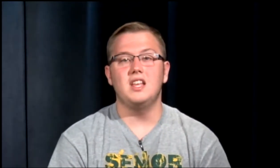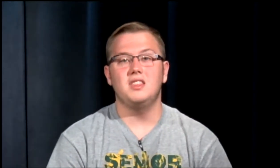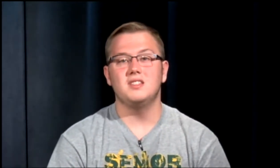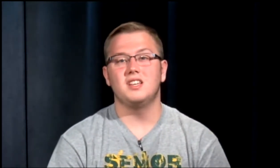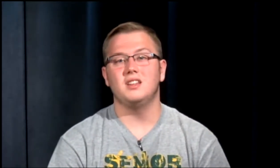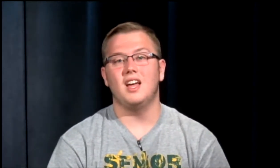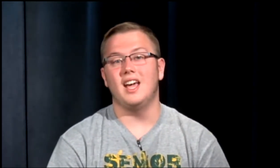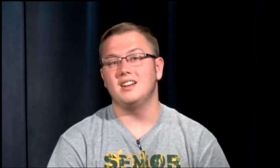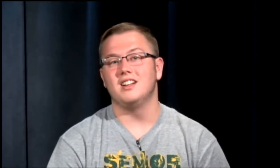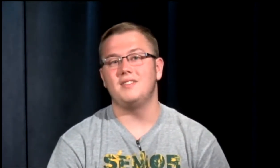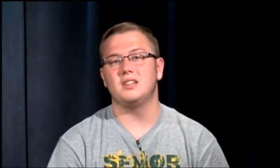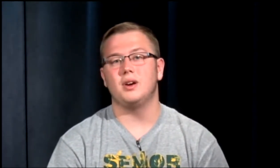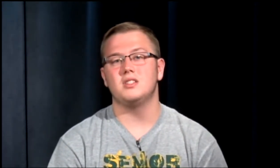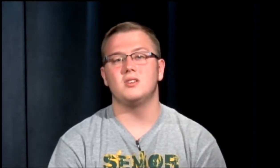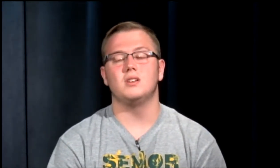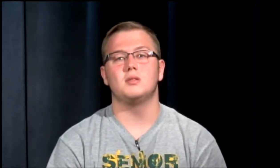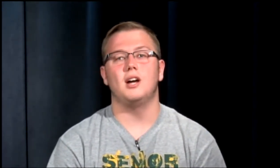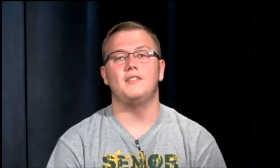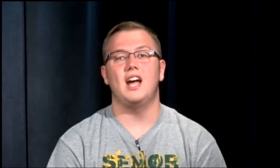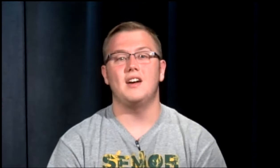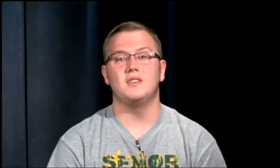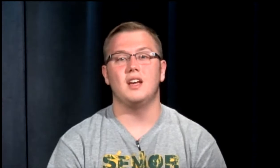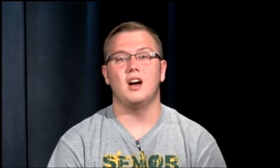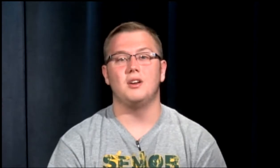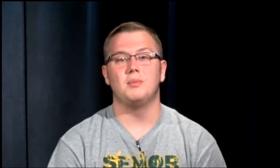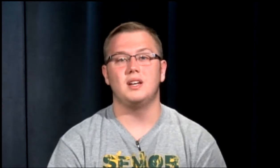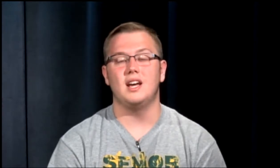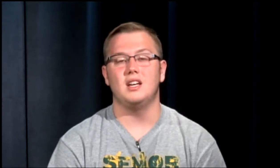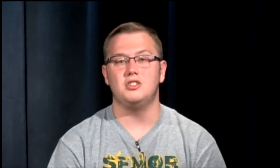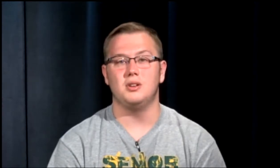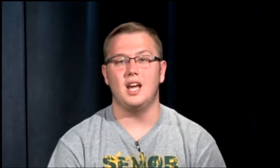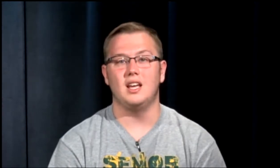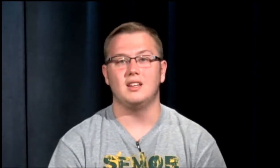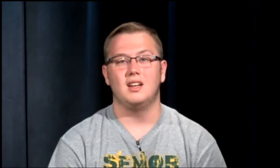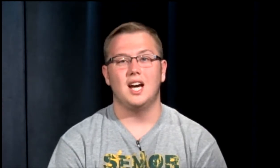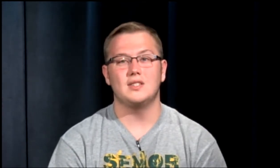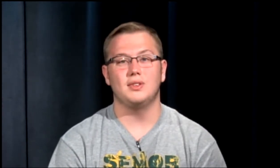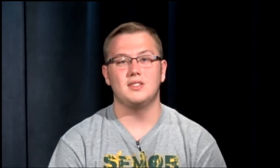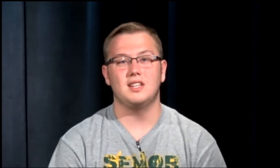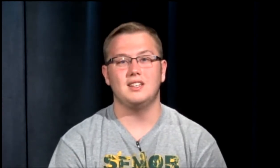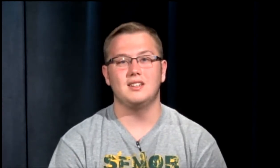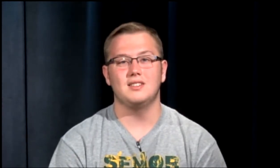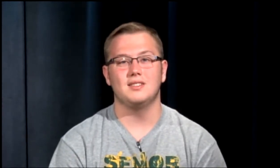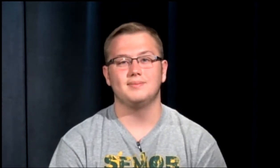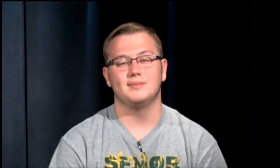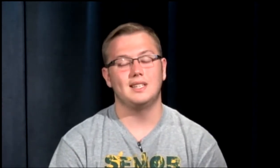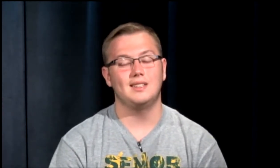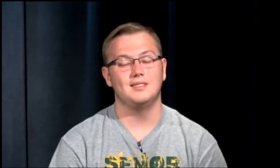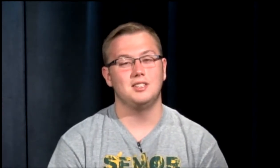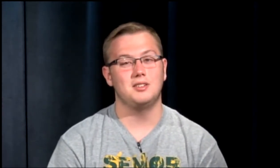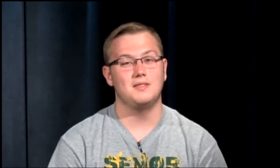9th and 10th and 11th grade students will have a half day on Monday, June 8th. As for the seniors, you don't have to